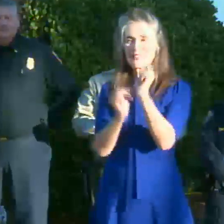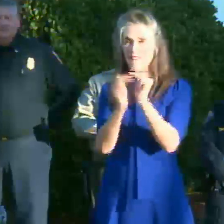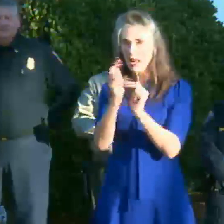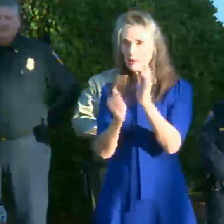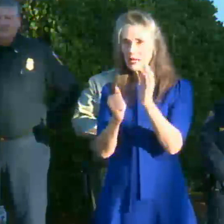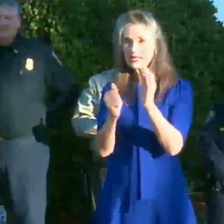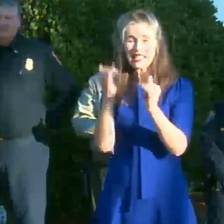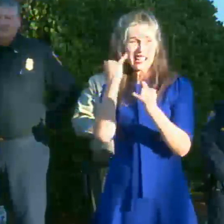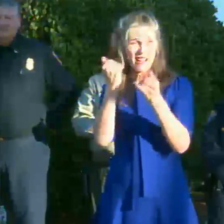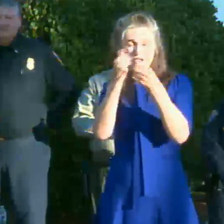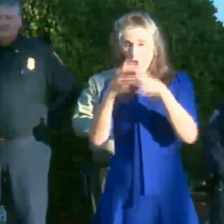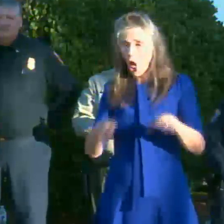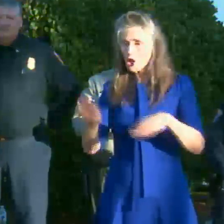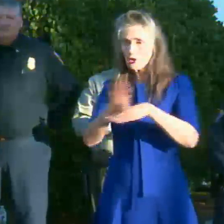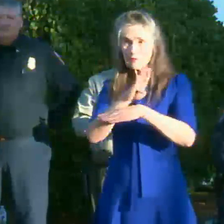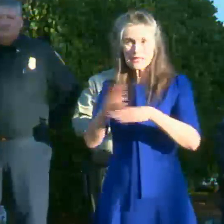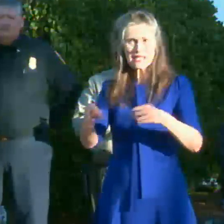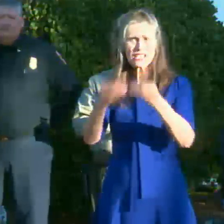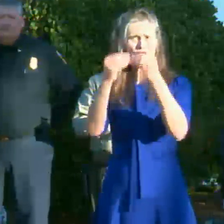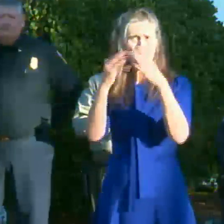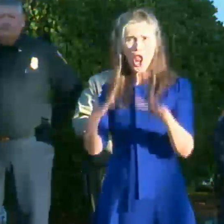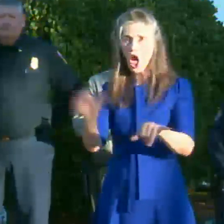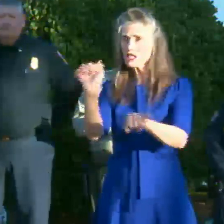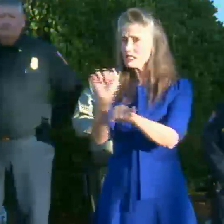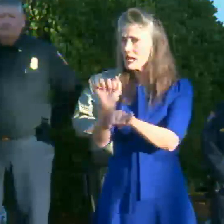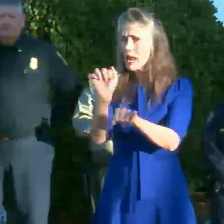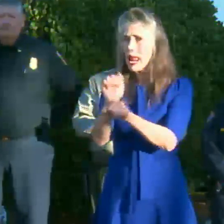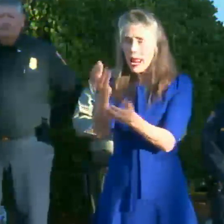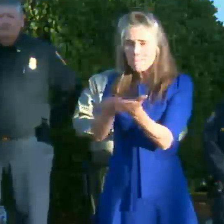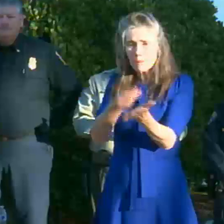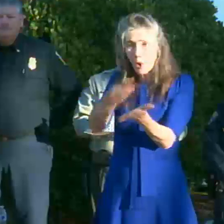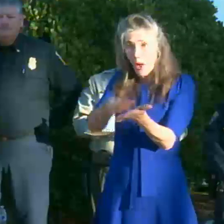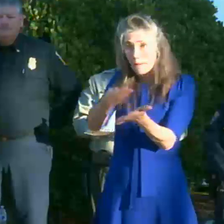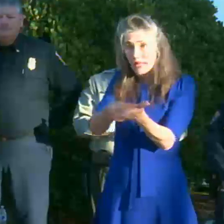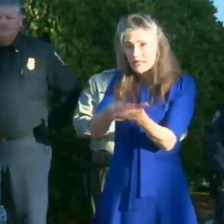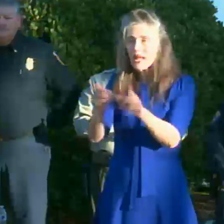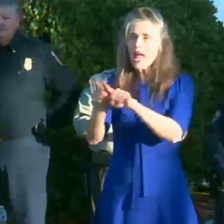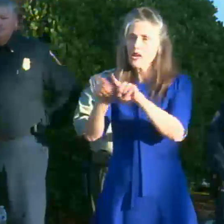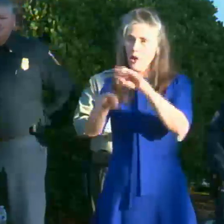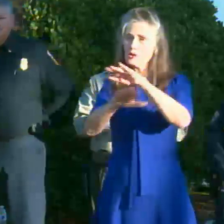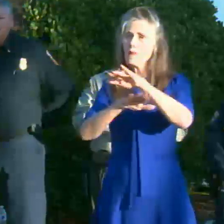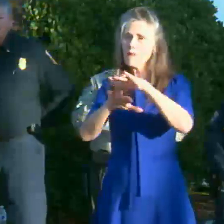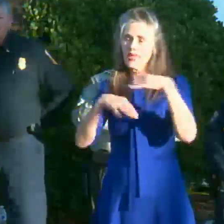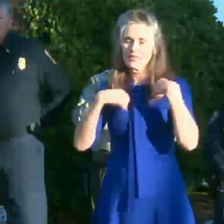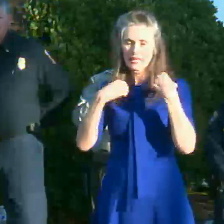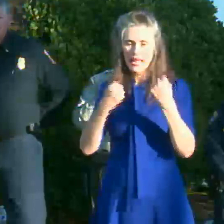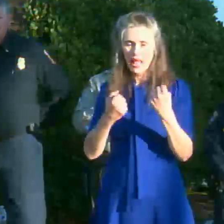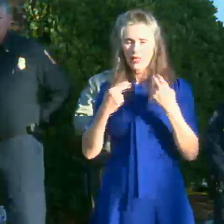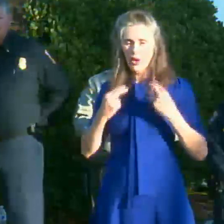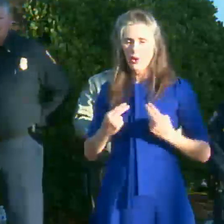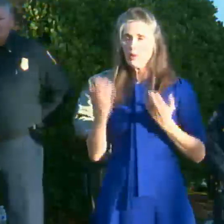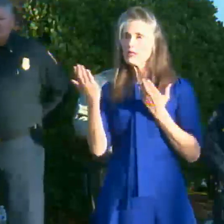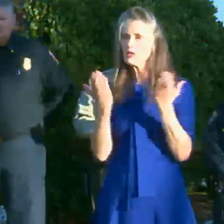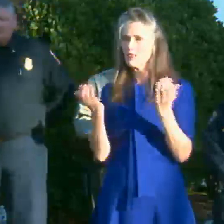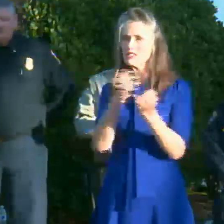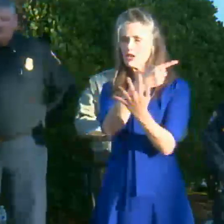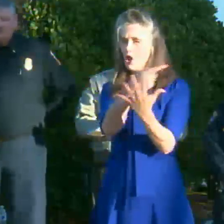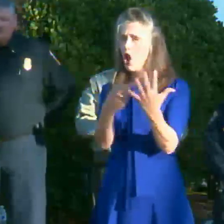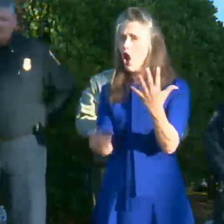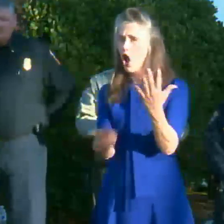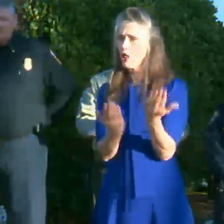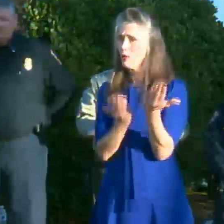business, loss of employment, and basic health and human services to help people